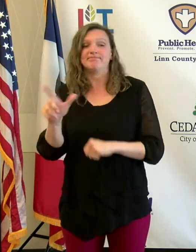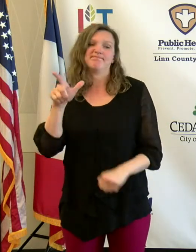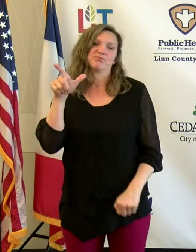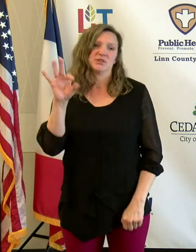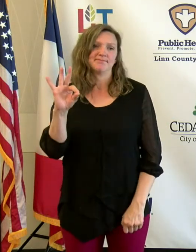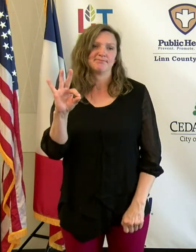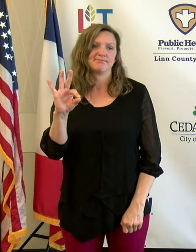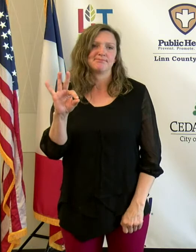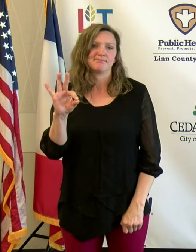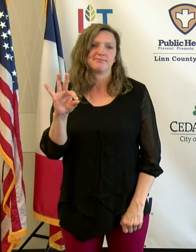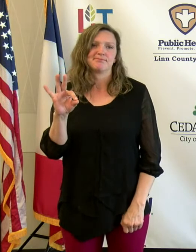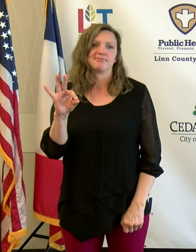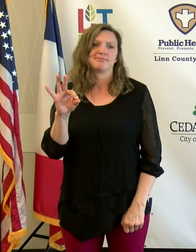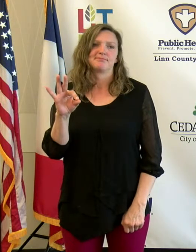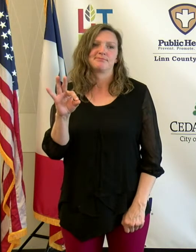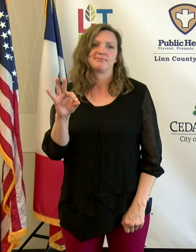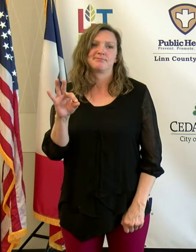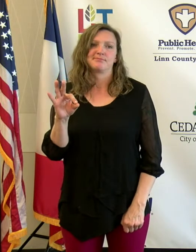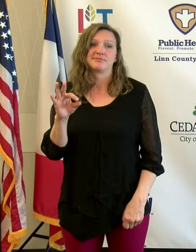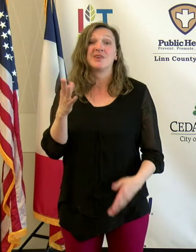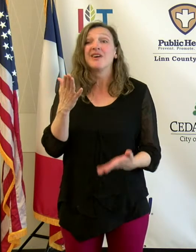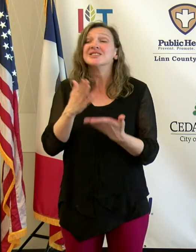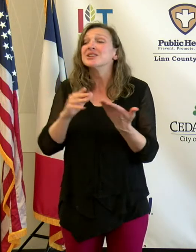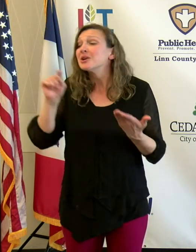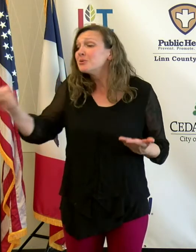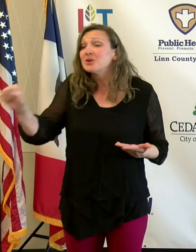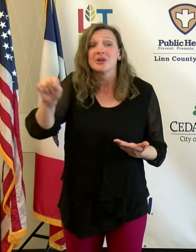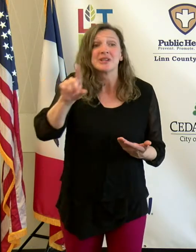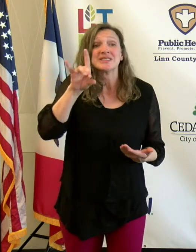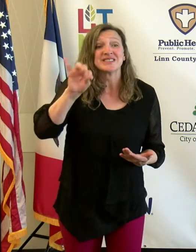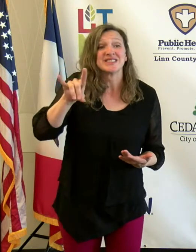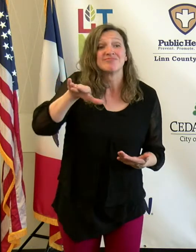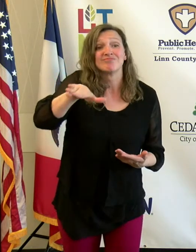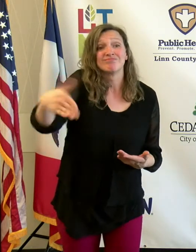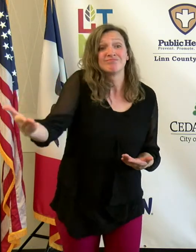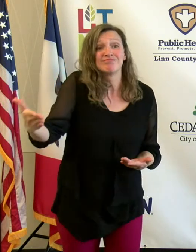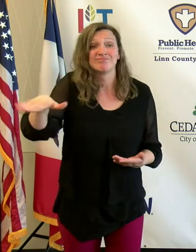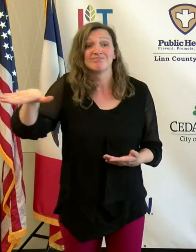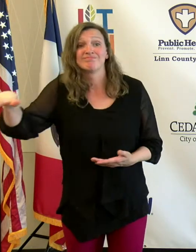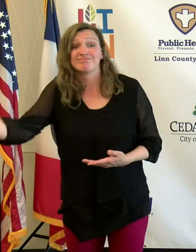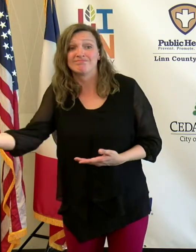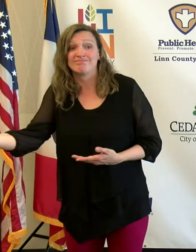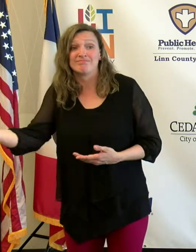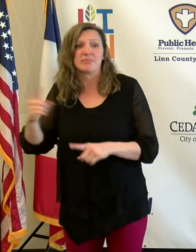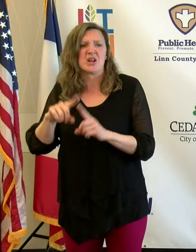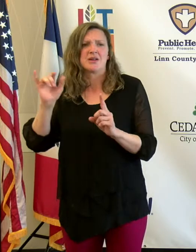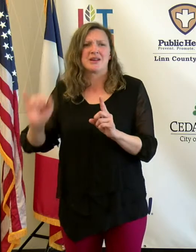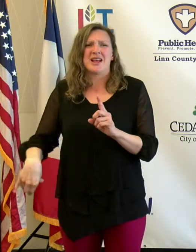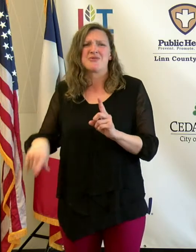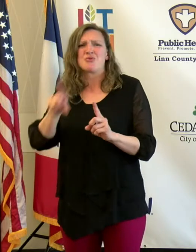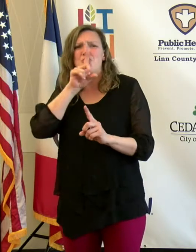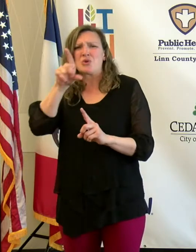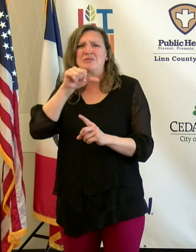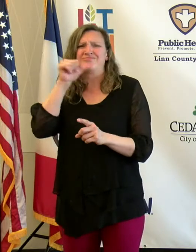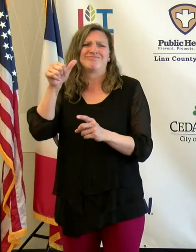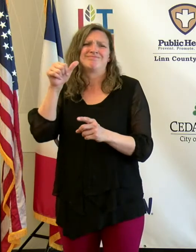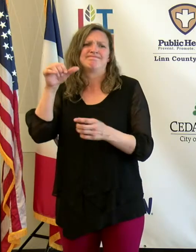not associated with identified outbreaks and that are associated with community